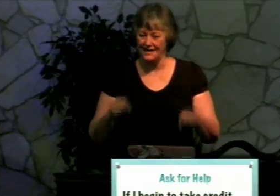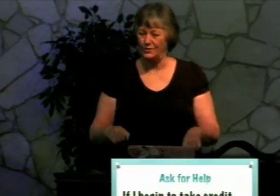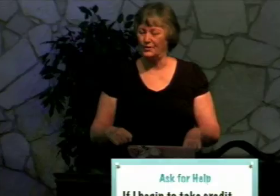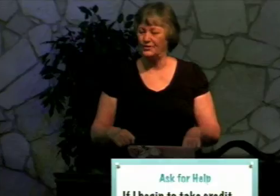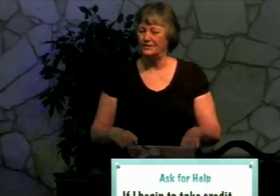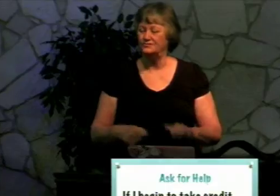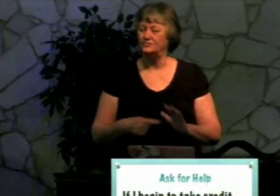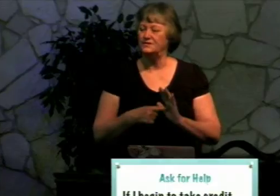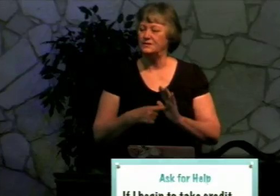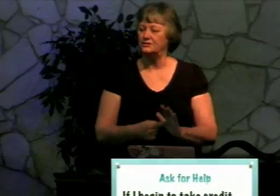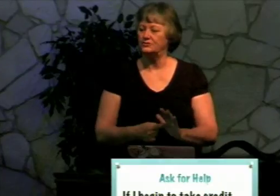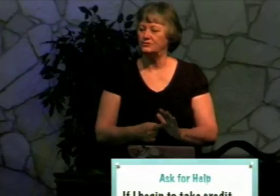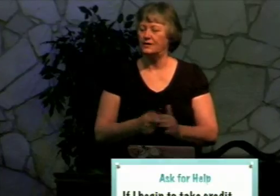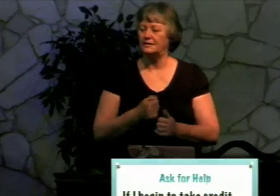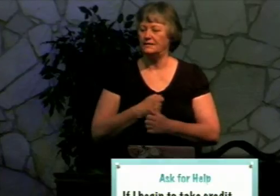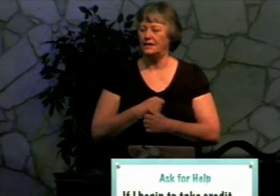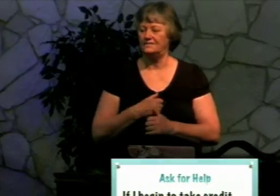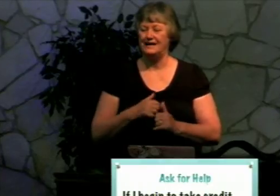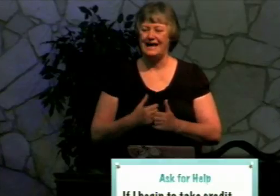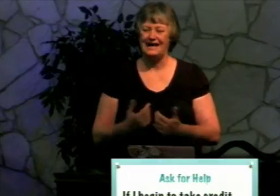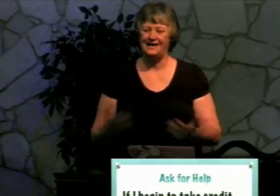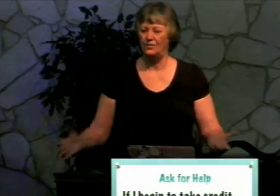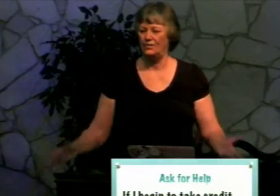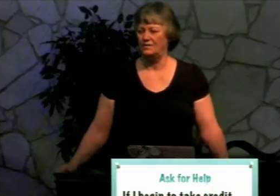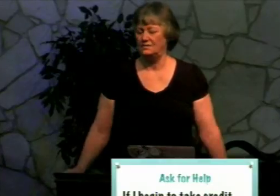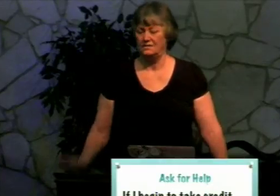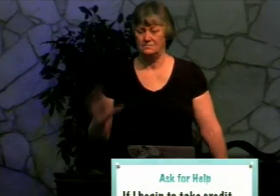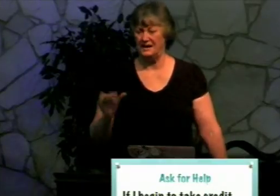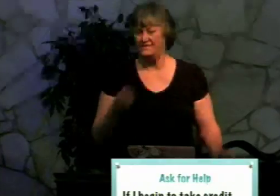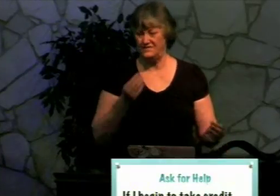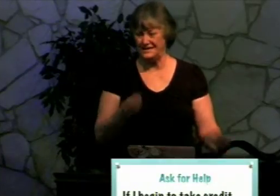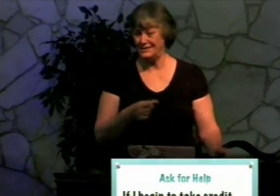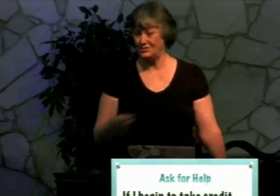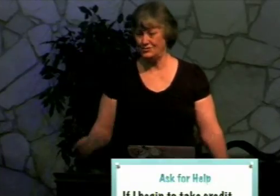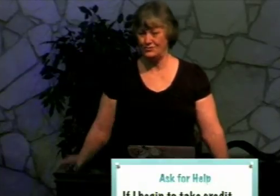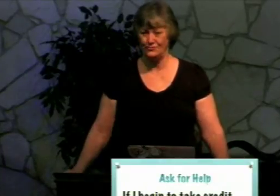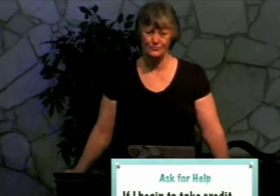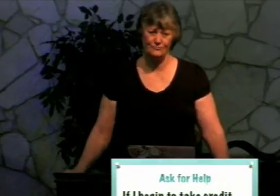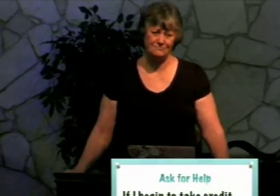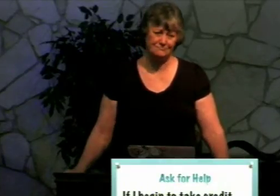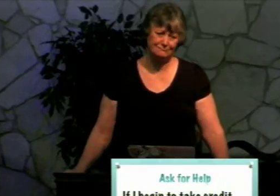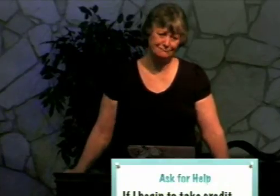able to demonstrate love. How? By feeding you,